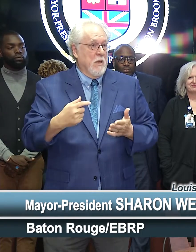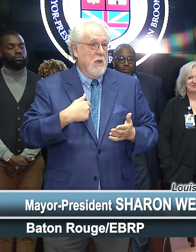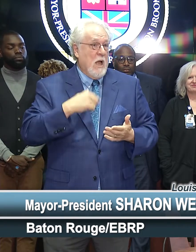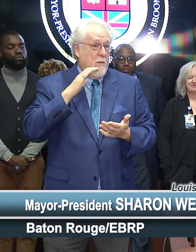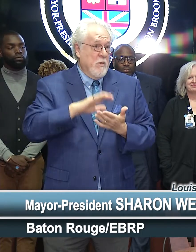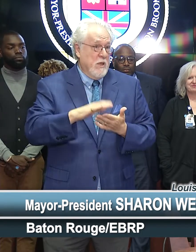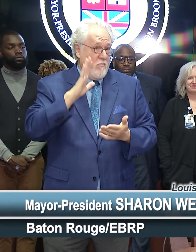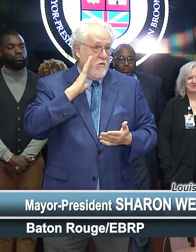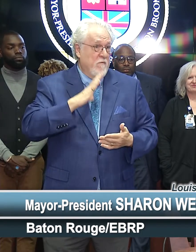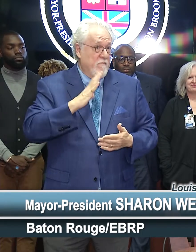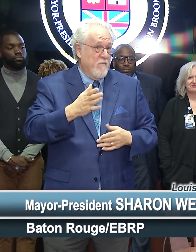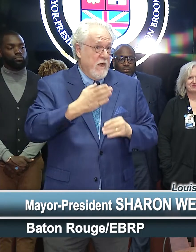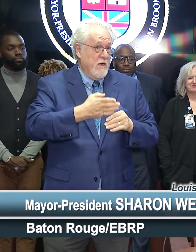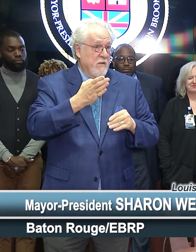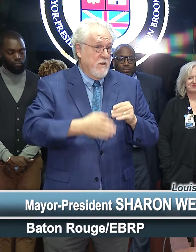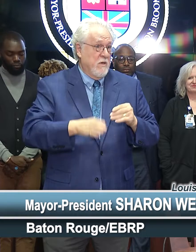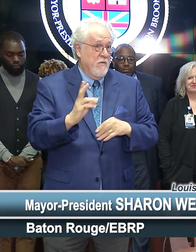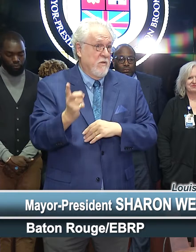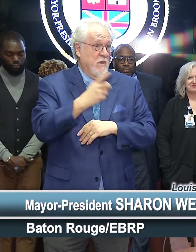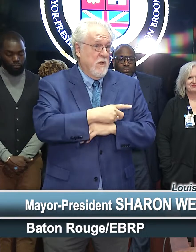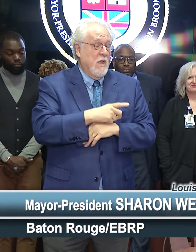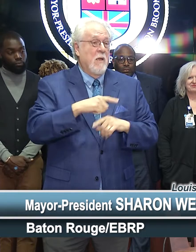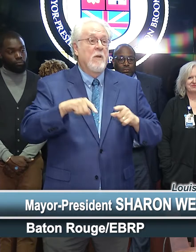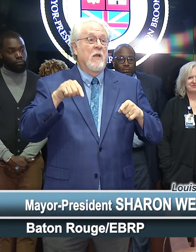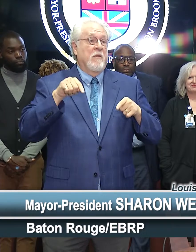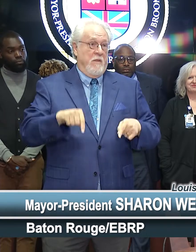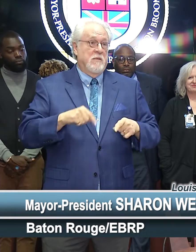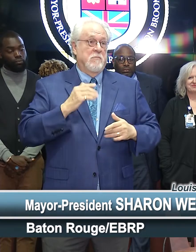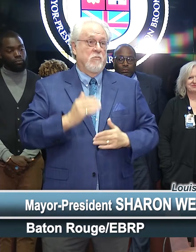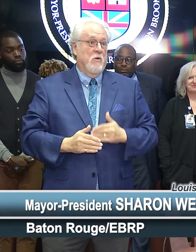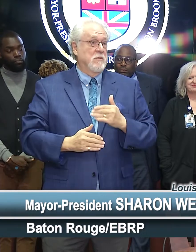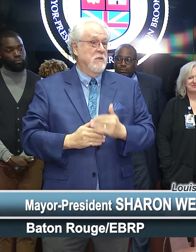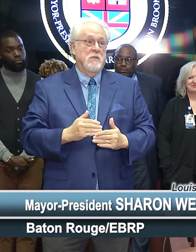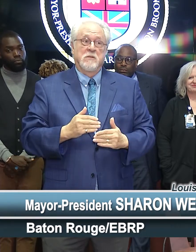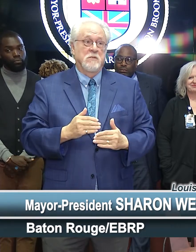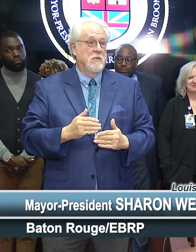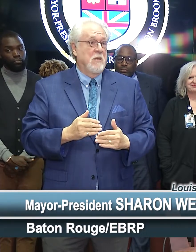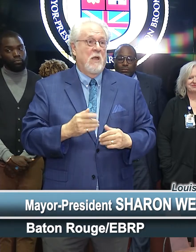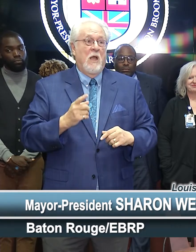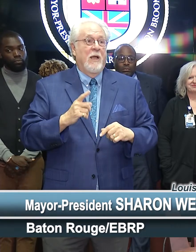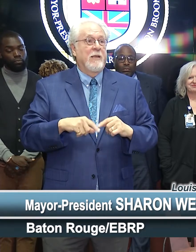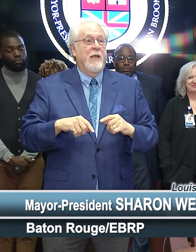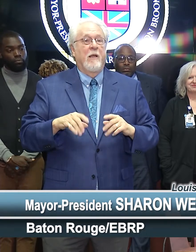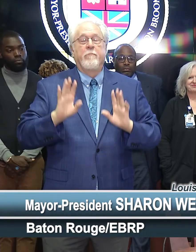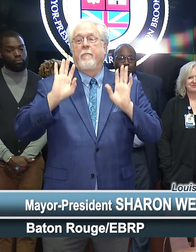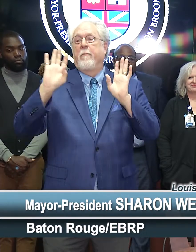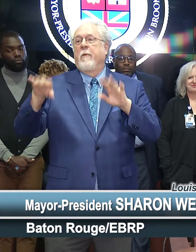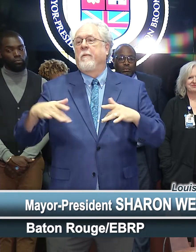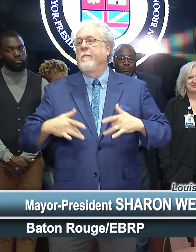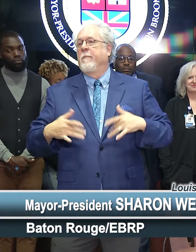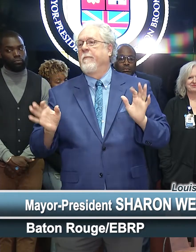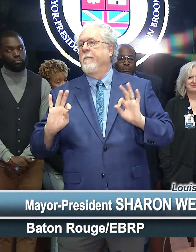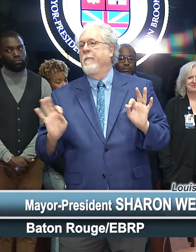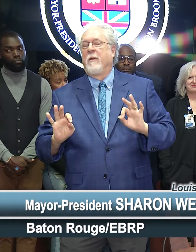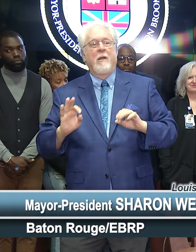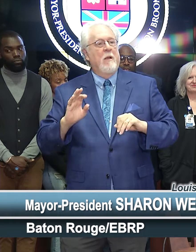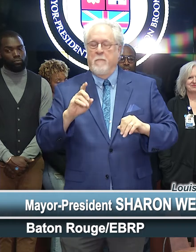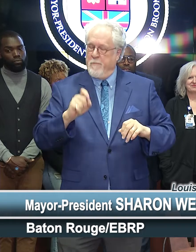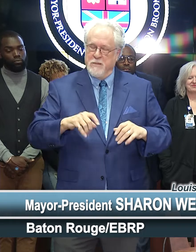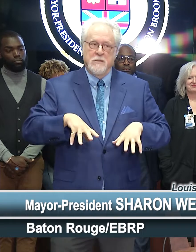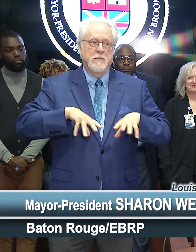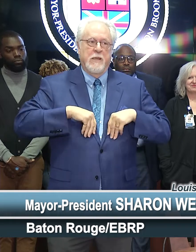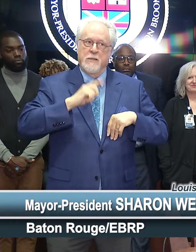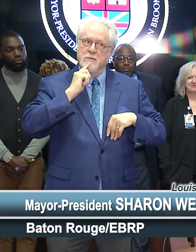we'll be fine at the end of the day, but this is a process. We can't take it lightly. We have to take it